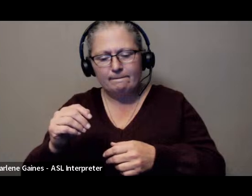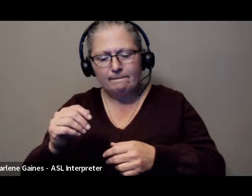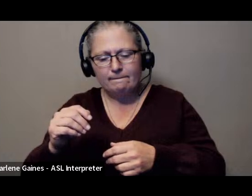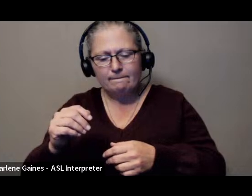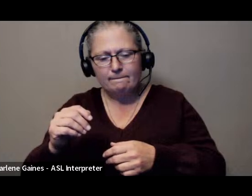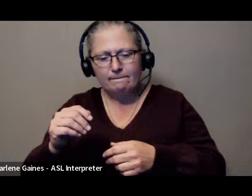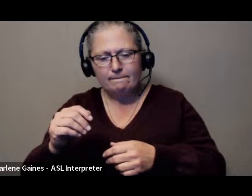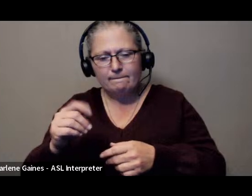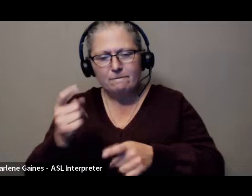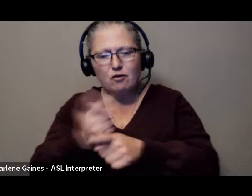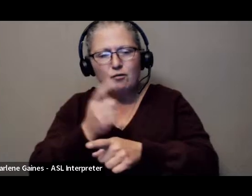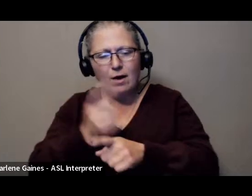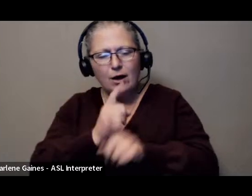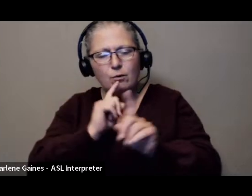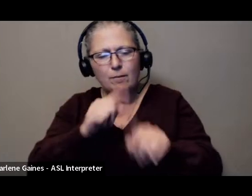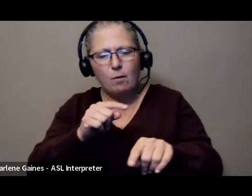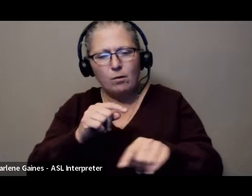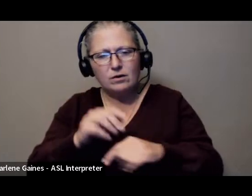the regular reports.